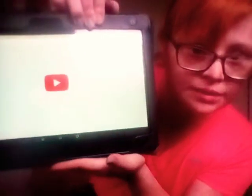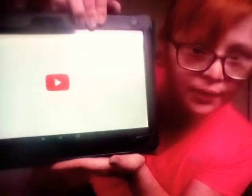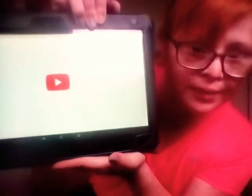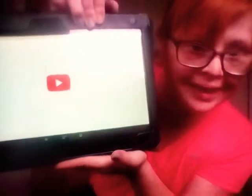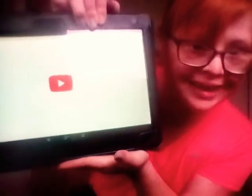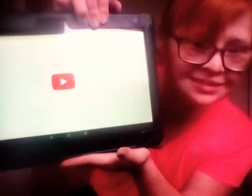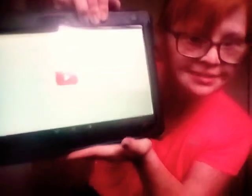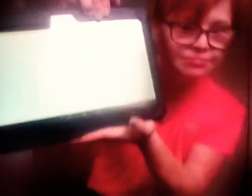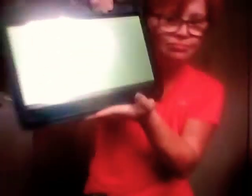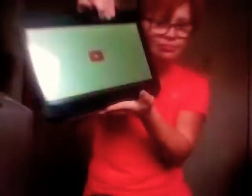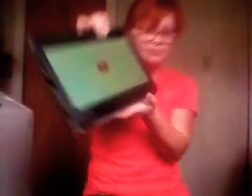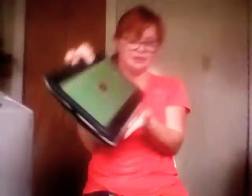There it is.